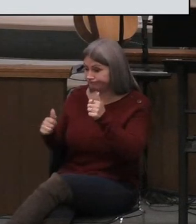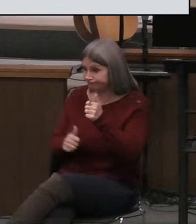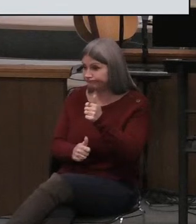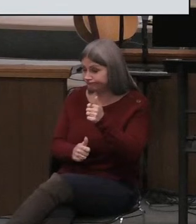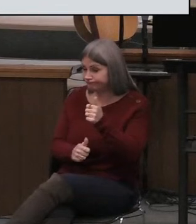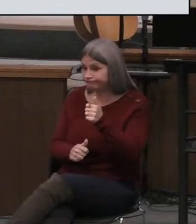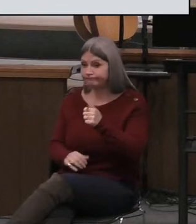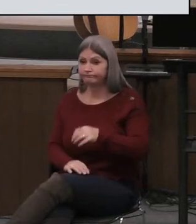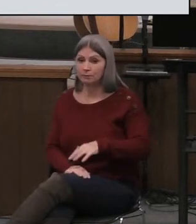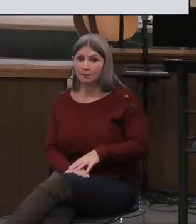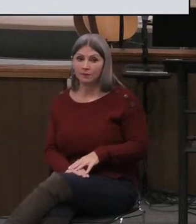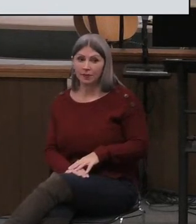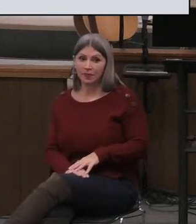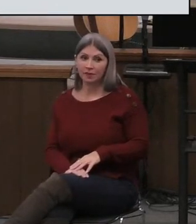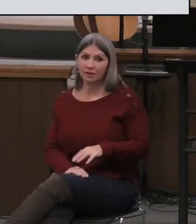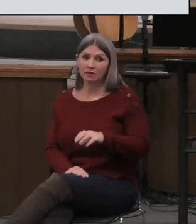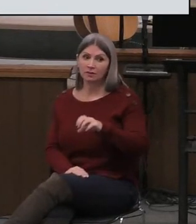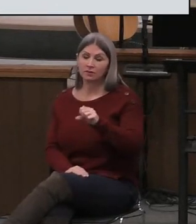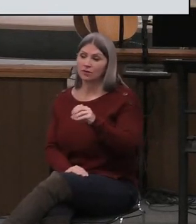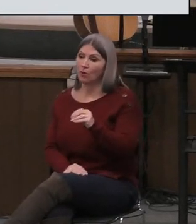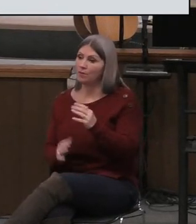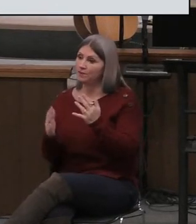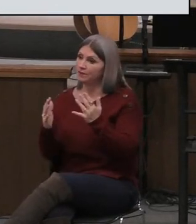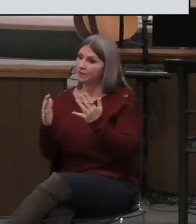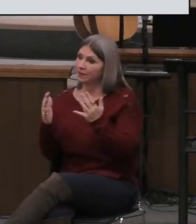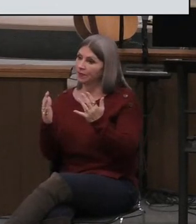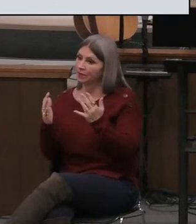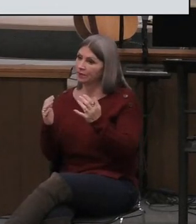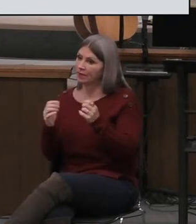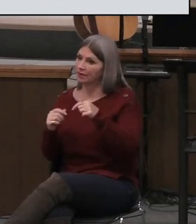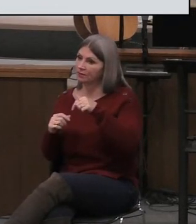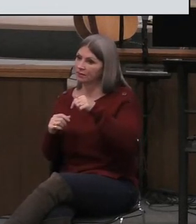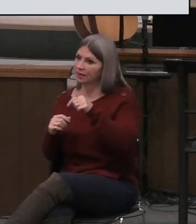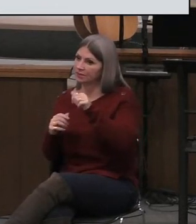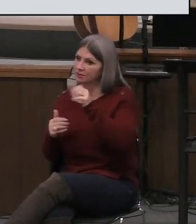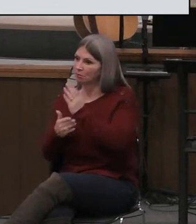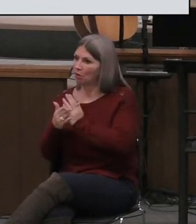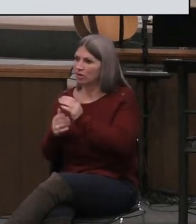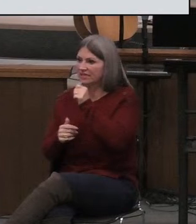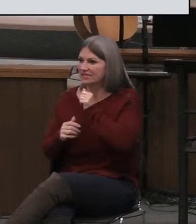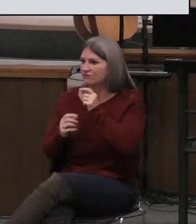Currently, he's in jail in Rome, and that's part of his suffering.